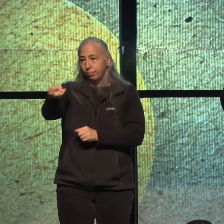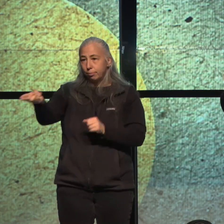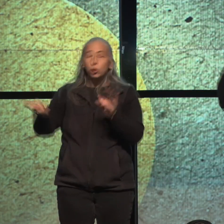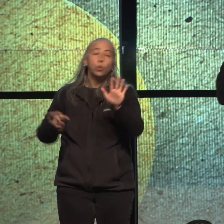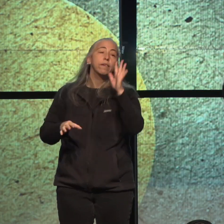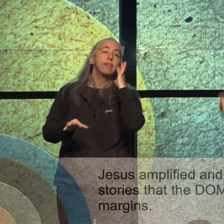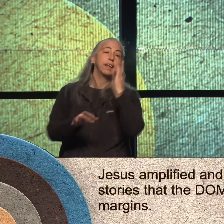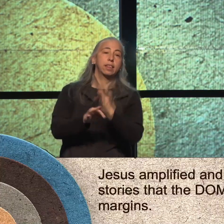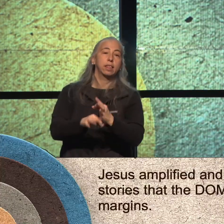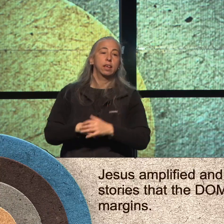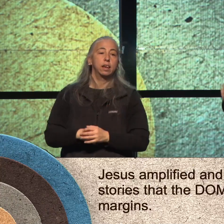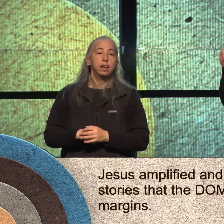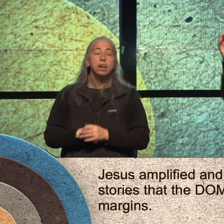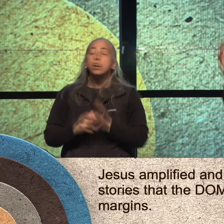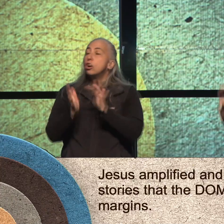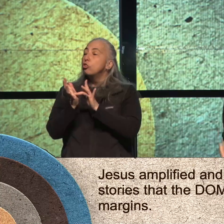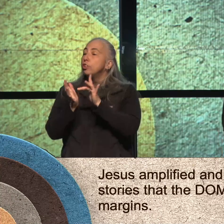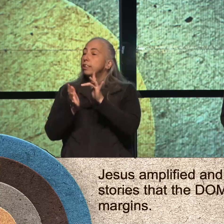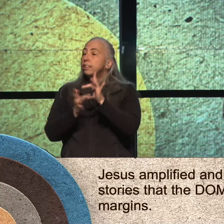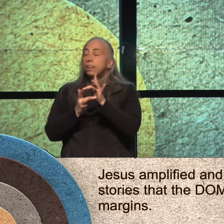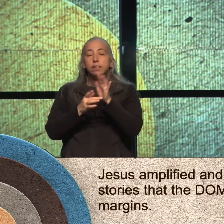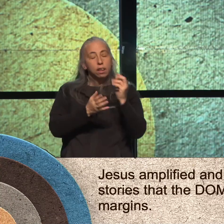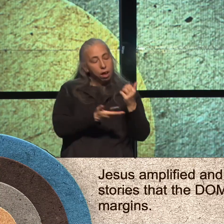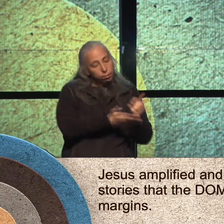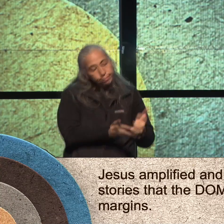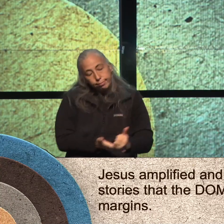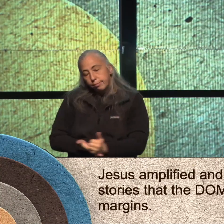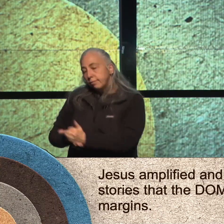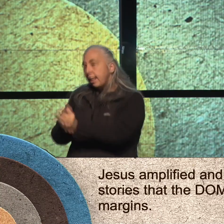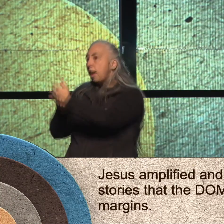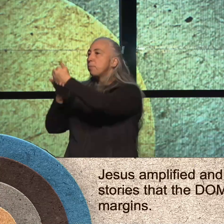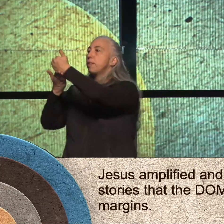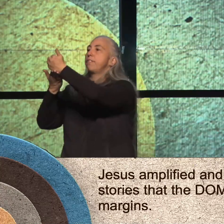See, Jesus amplified and included